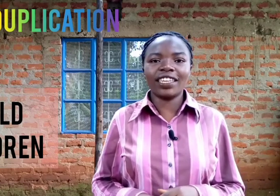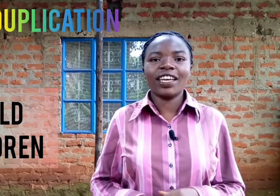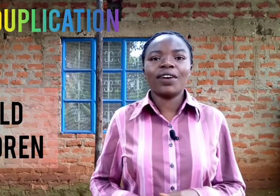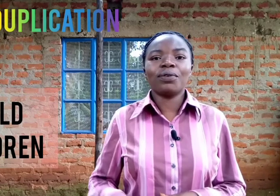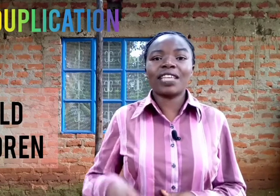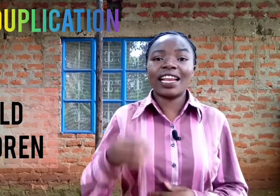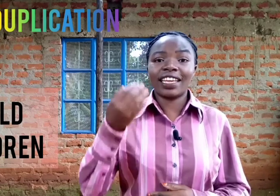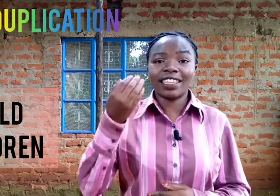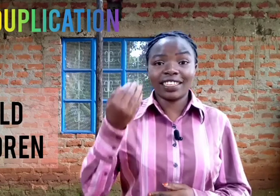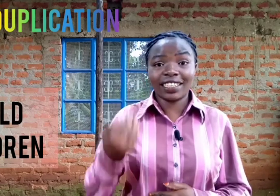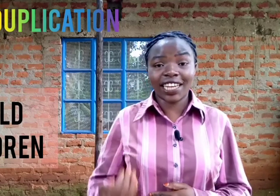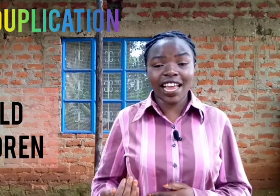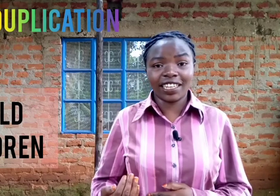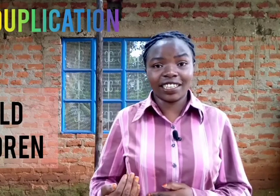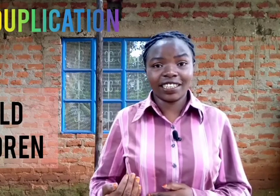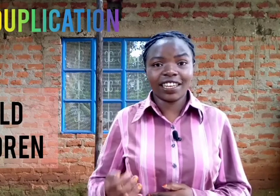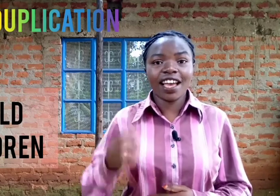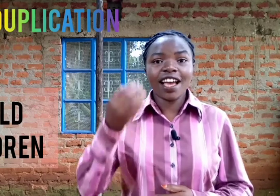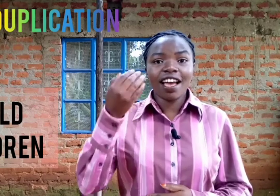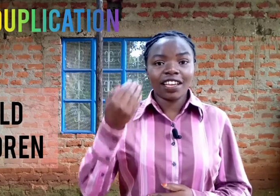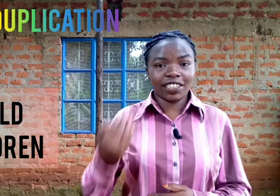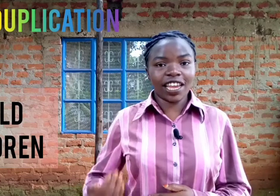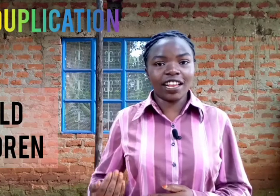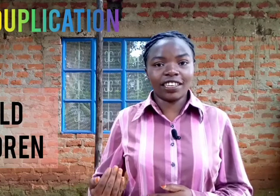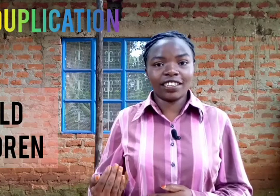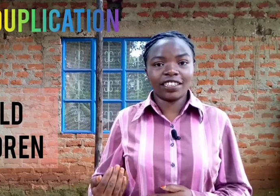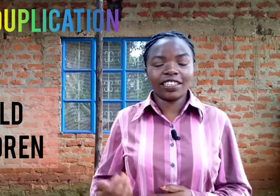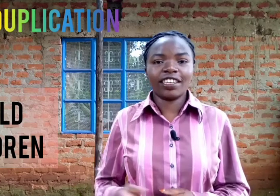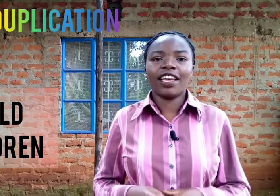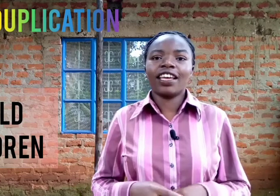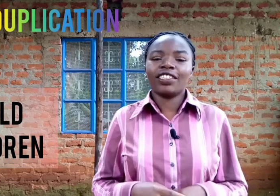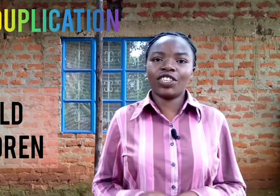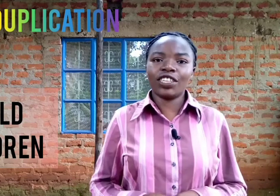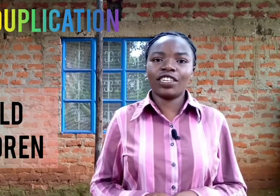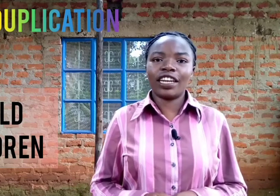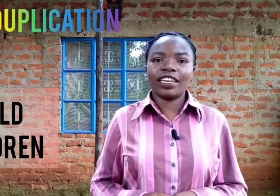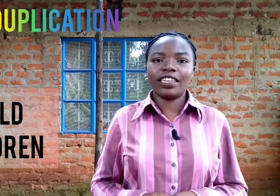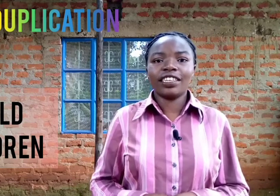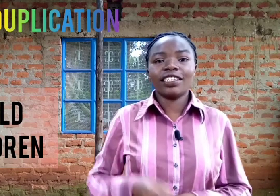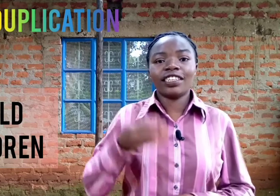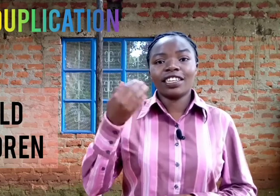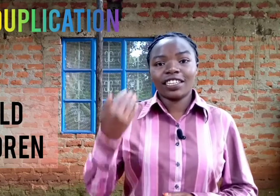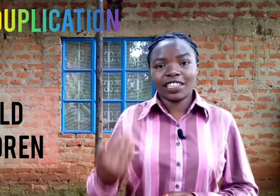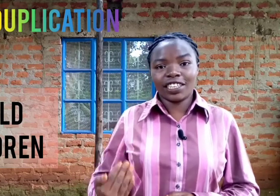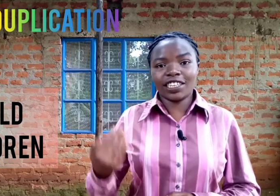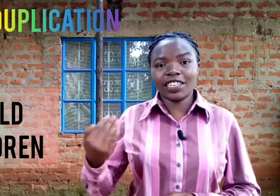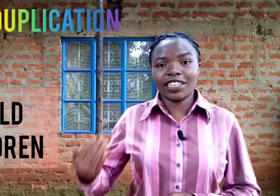we sign like this child child children children